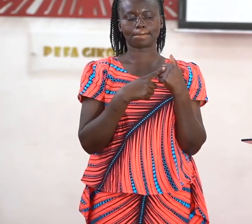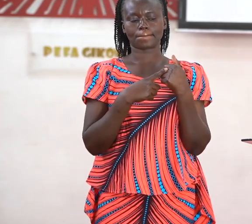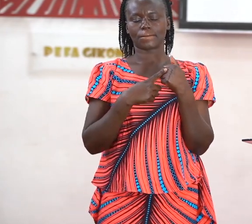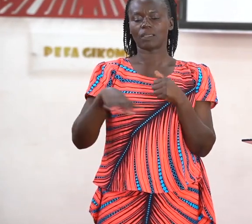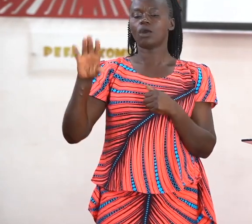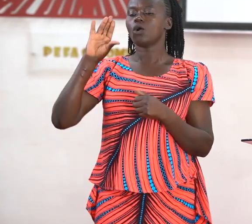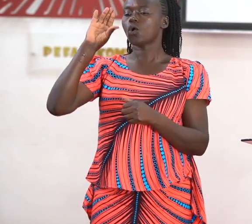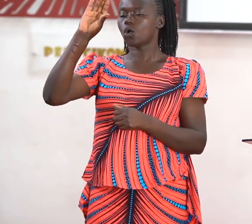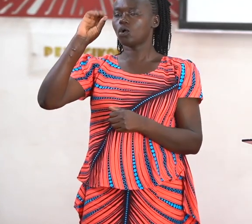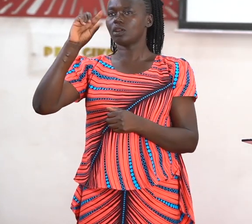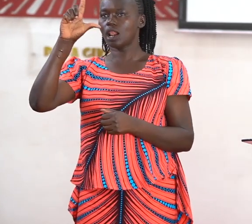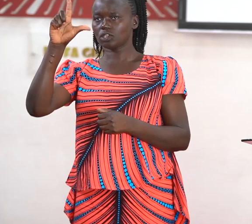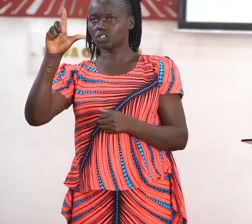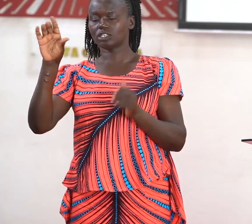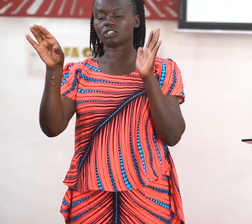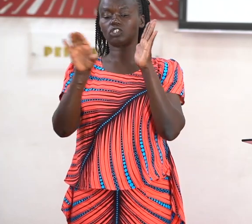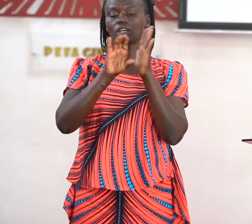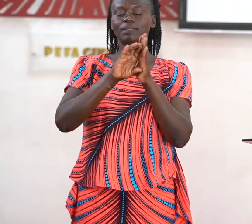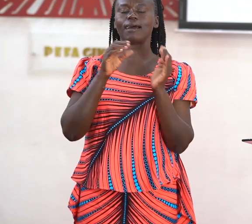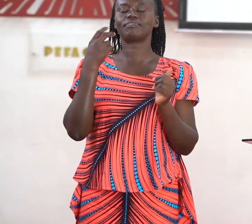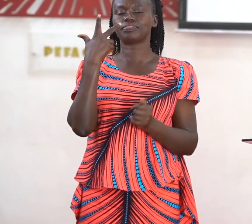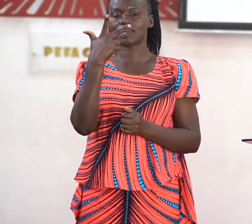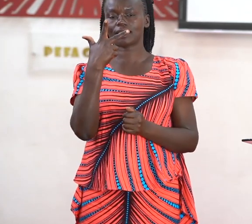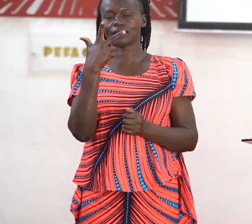Colossians chapter 3 and verse 16.